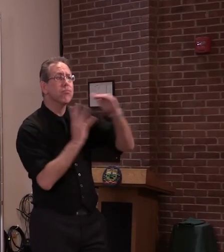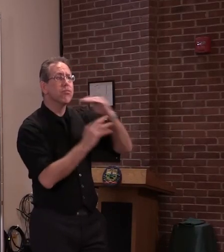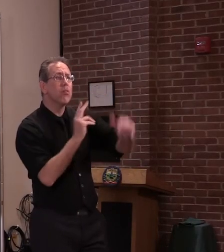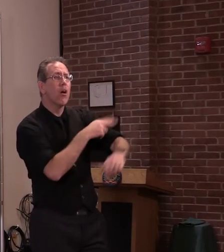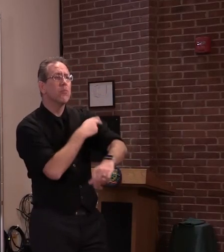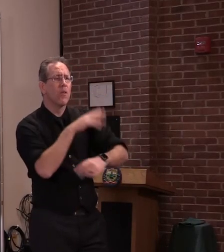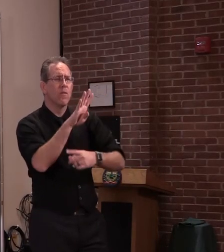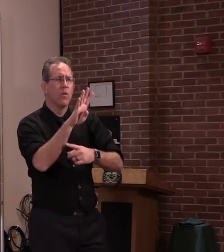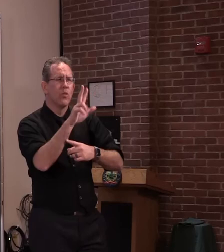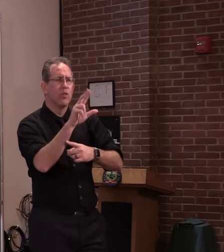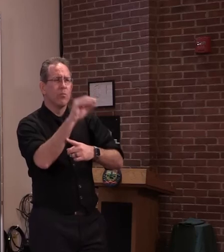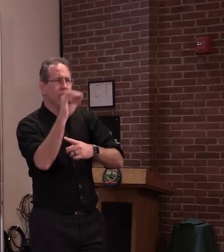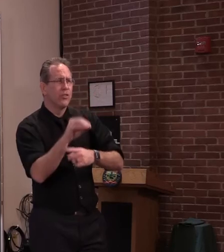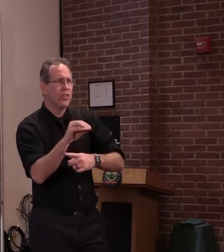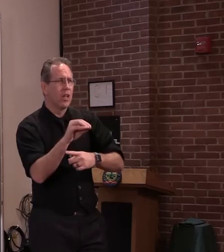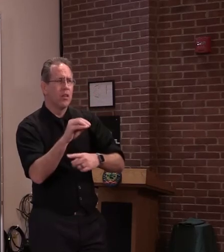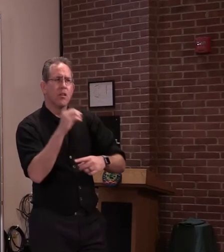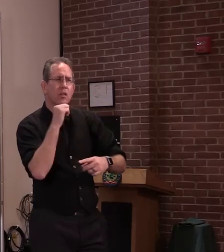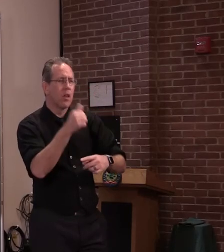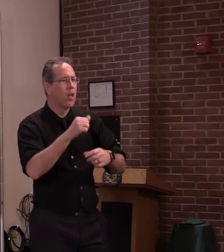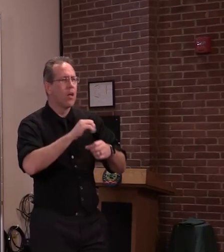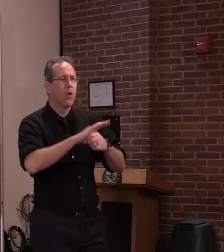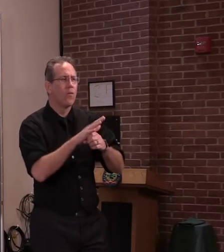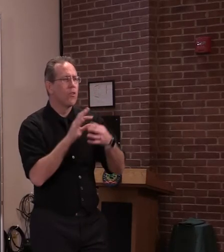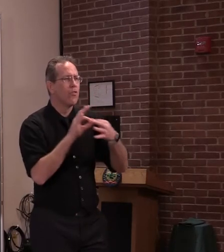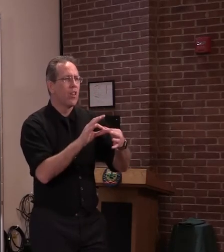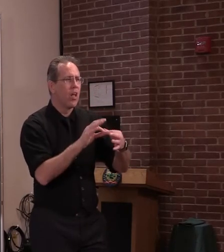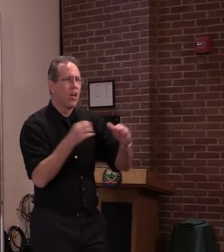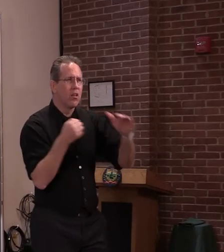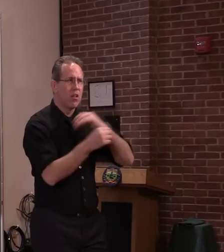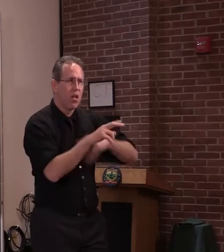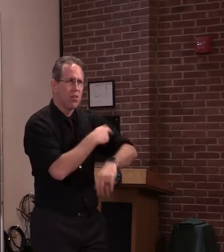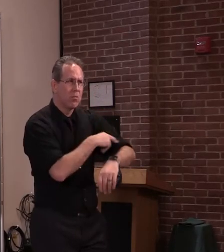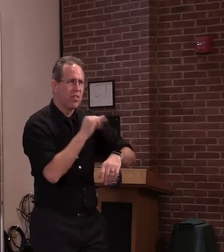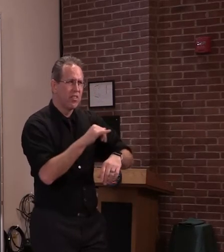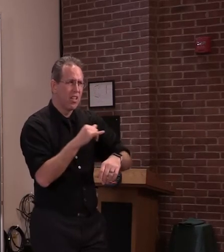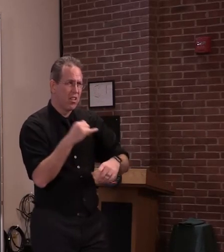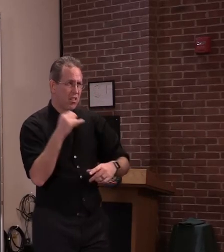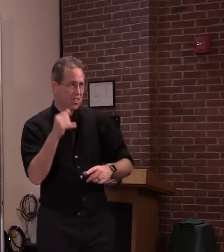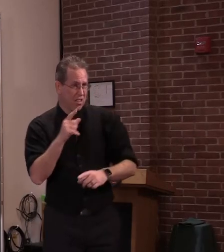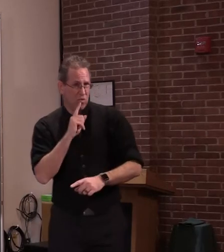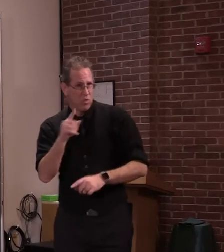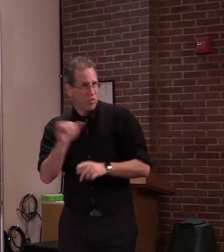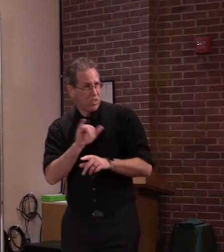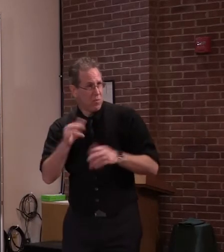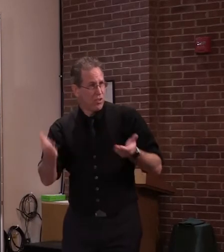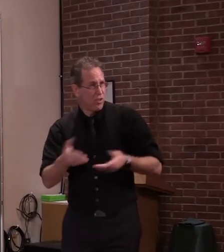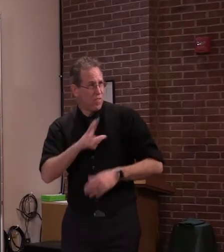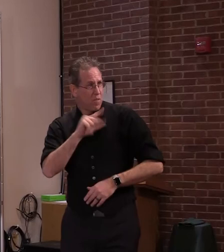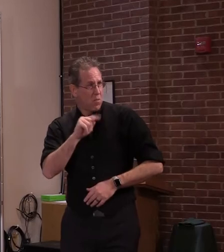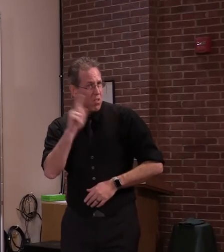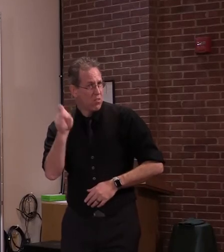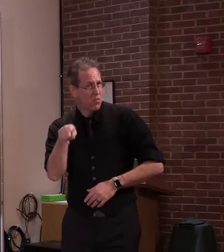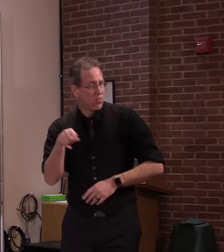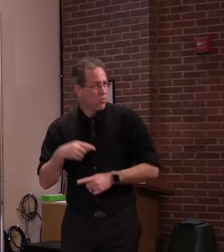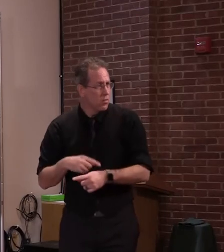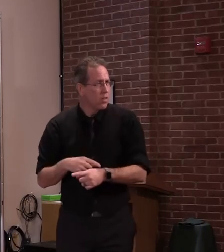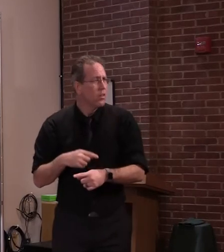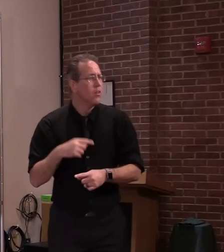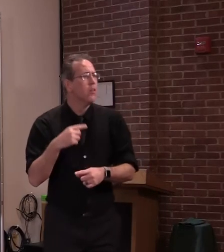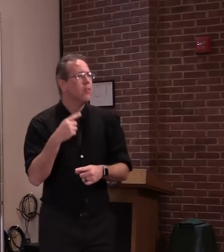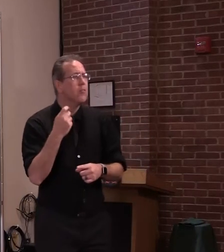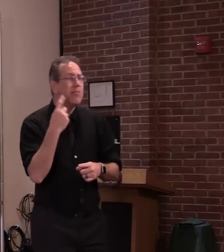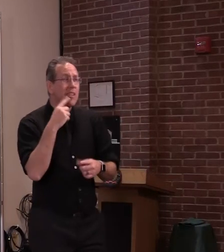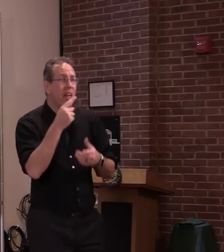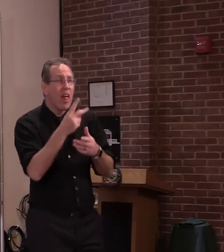your estimation that about half of Vermont's COVID hospitalizations may also be initially unrelated to COVID as they come in?